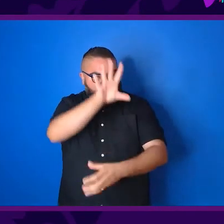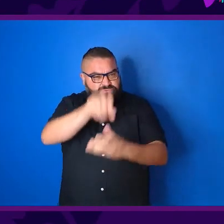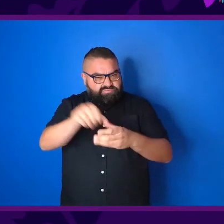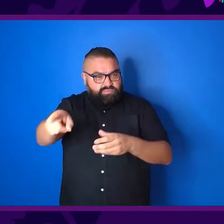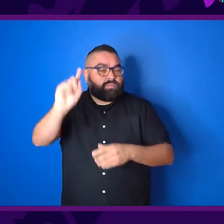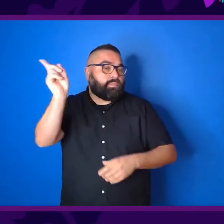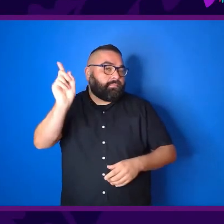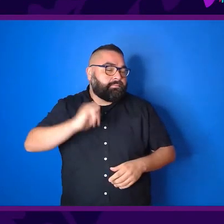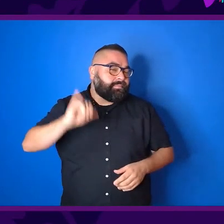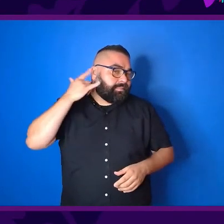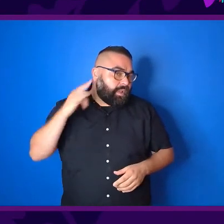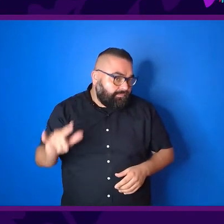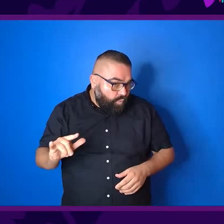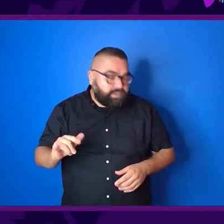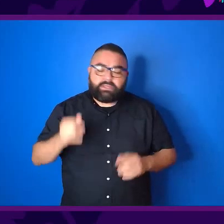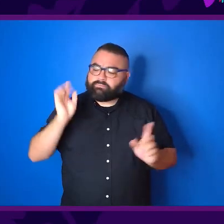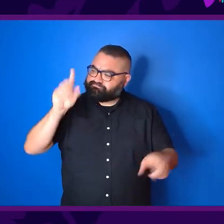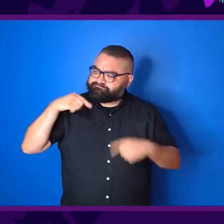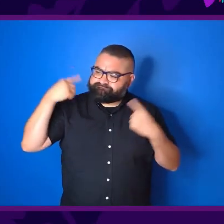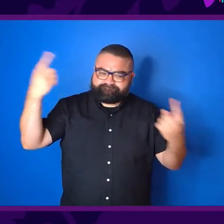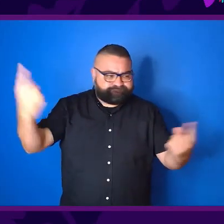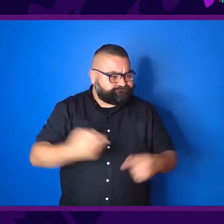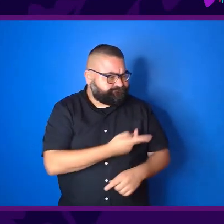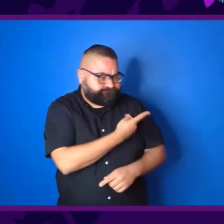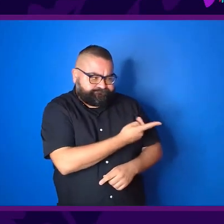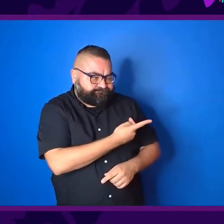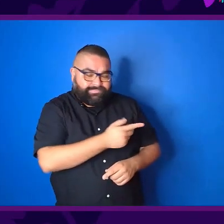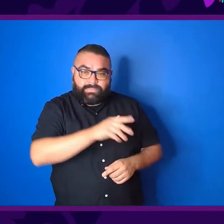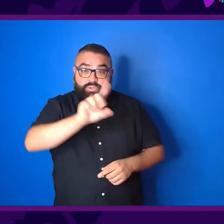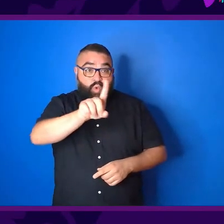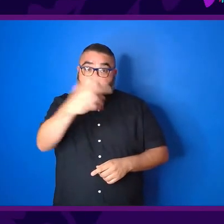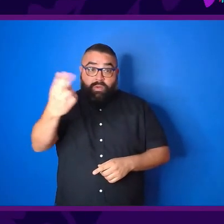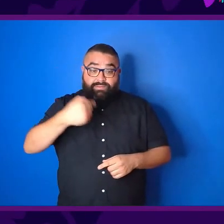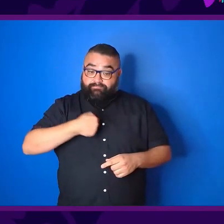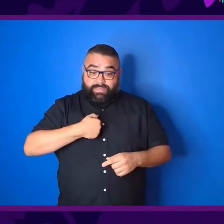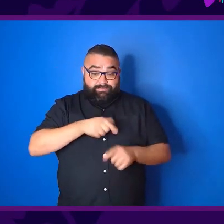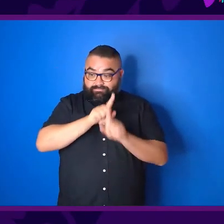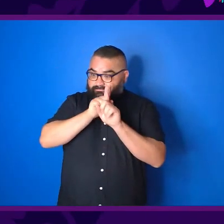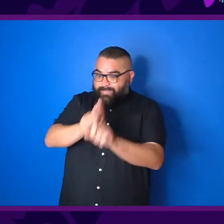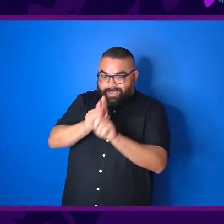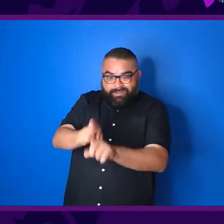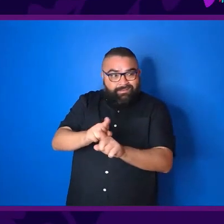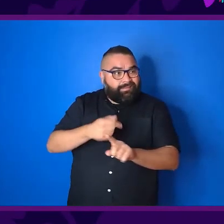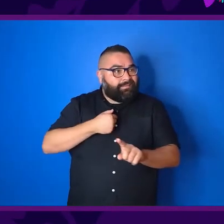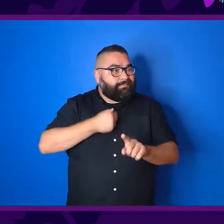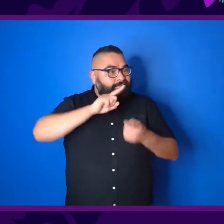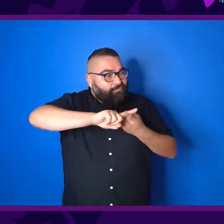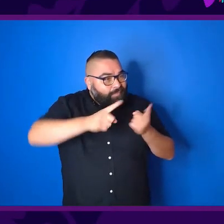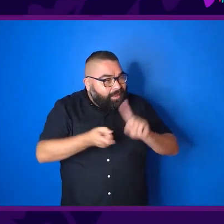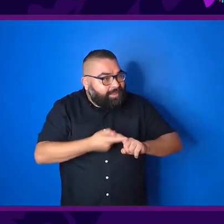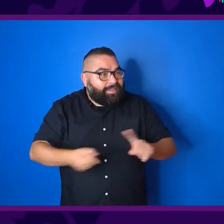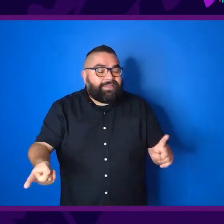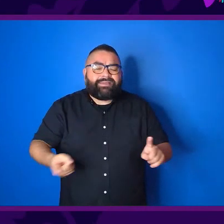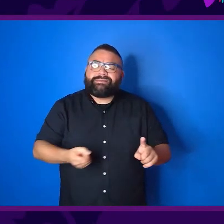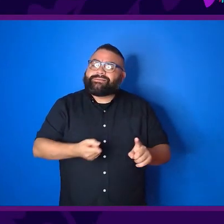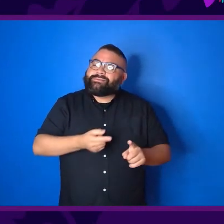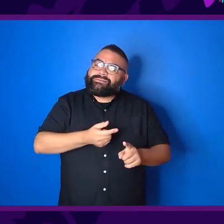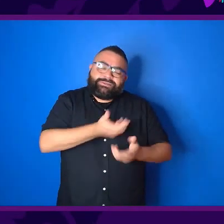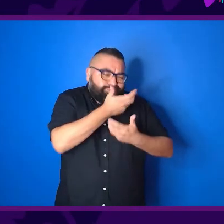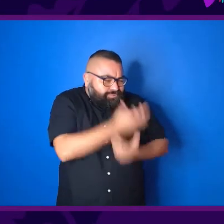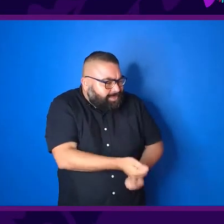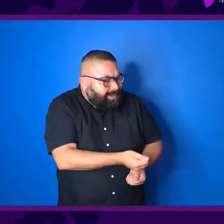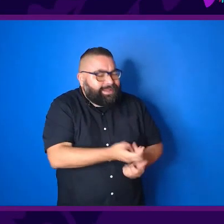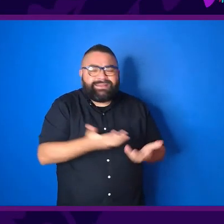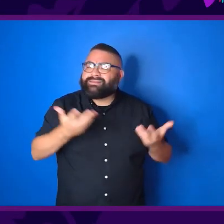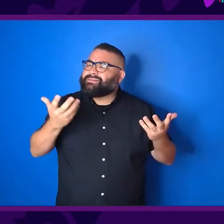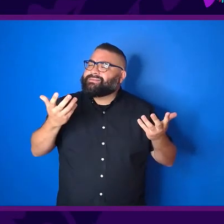just, Dolores has been my mentor, my friend, my confidant, my inspiration ever